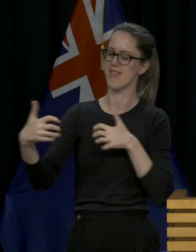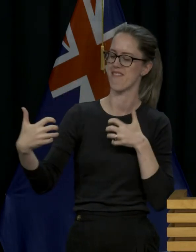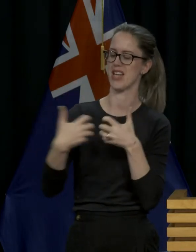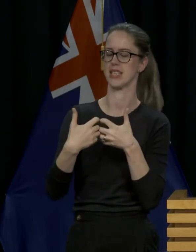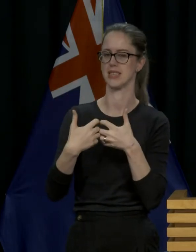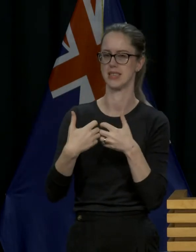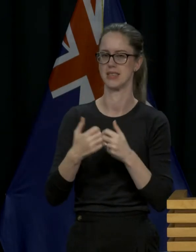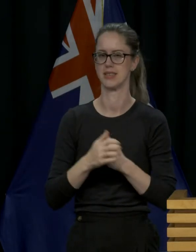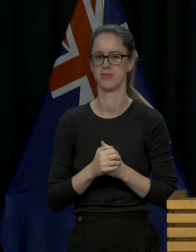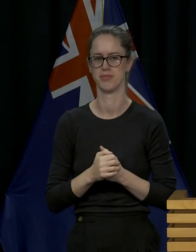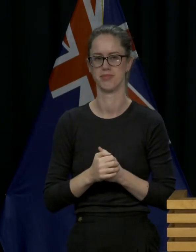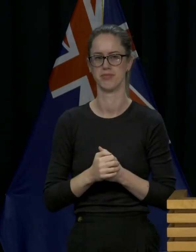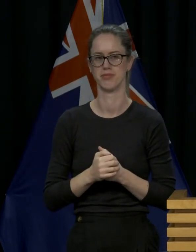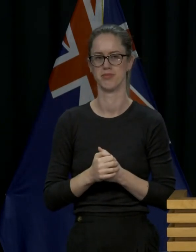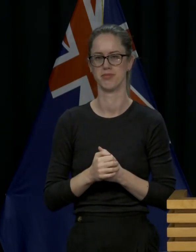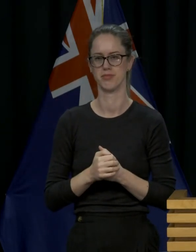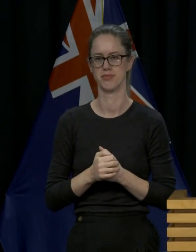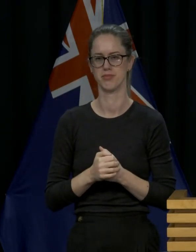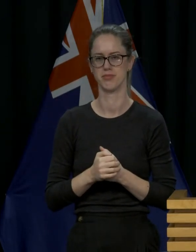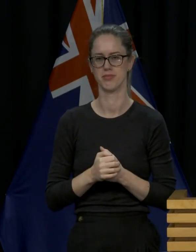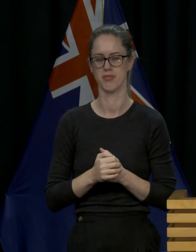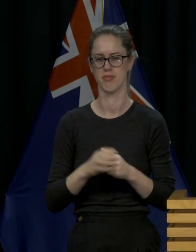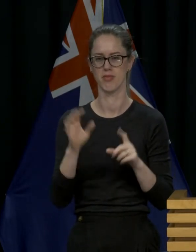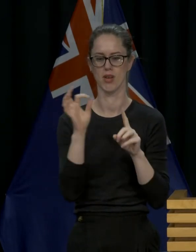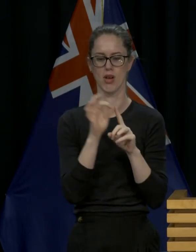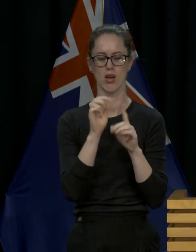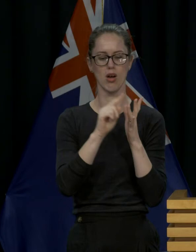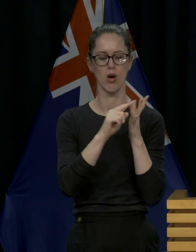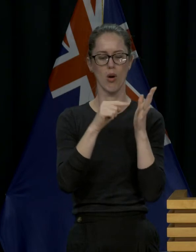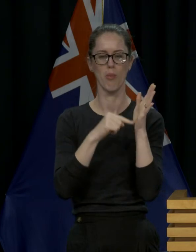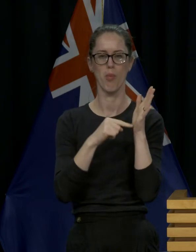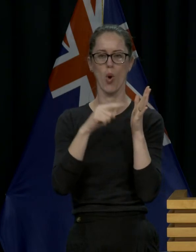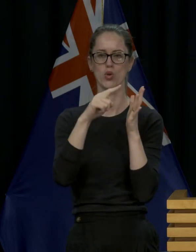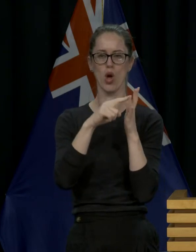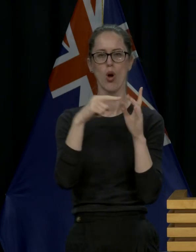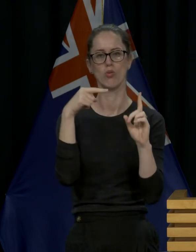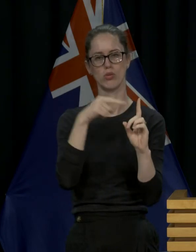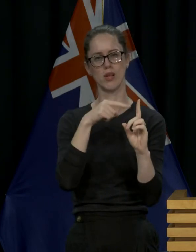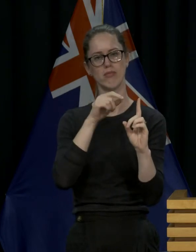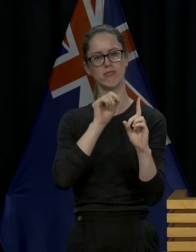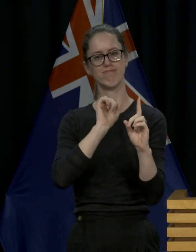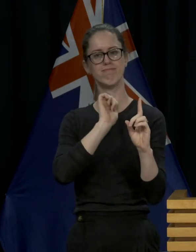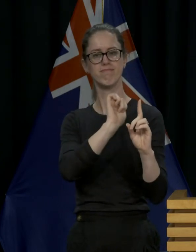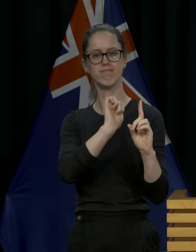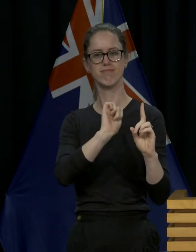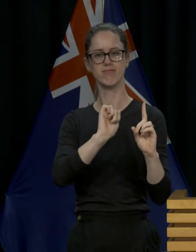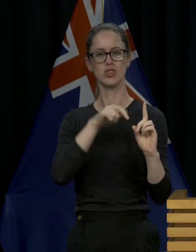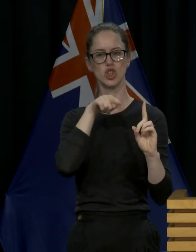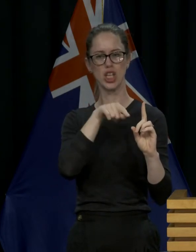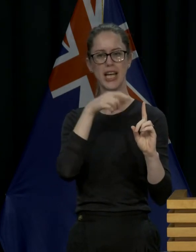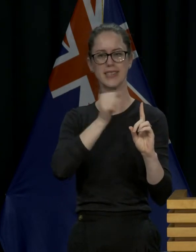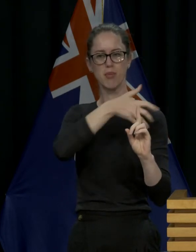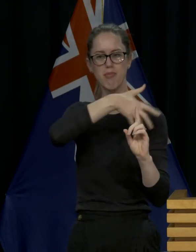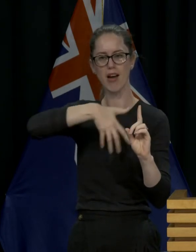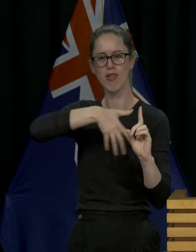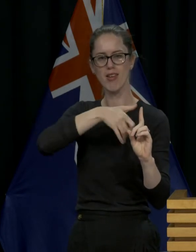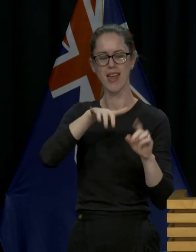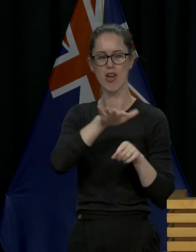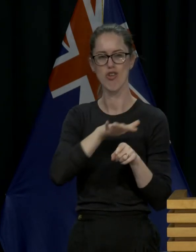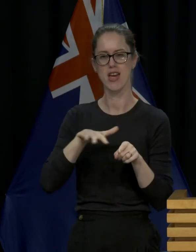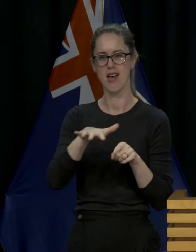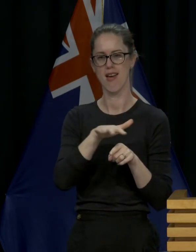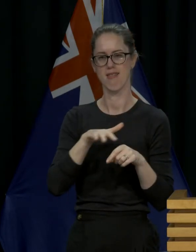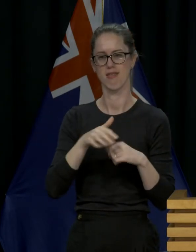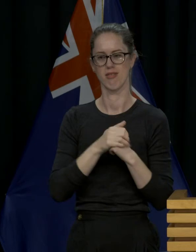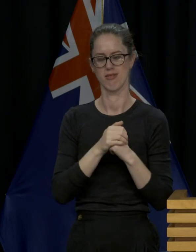job. Of course, Poto, as I've said, I looked to that background that she had working in the spaces that often